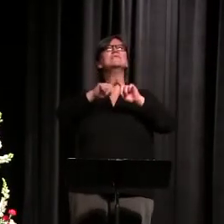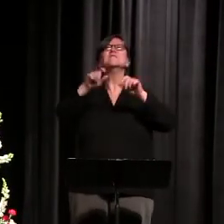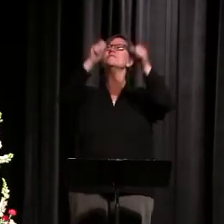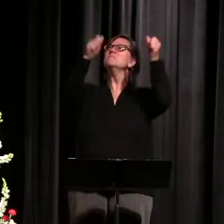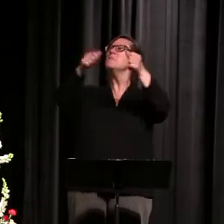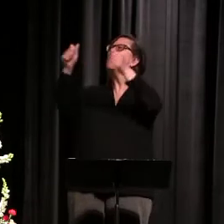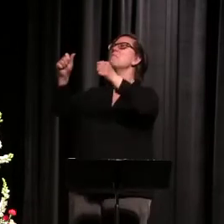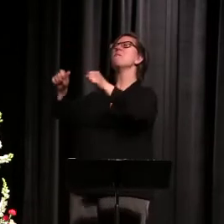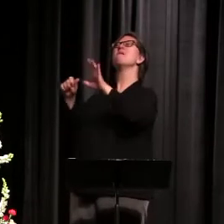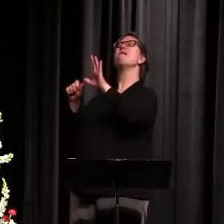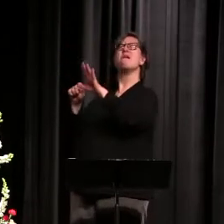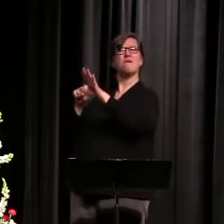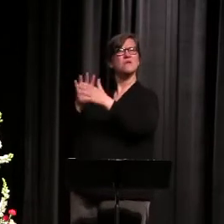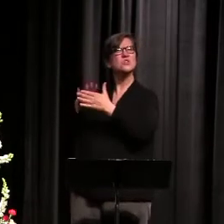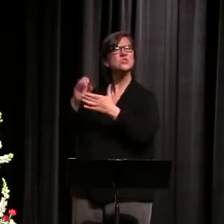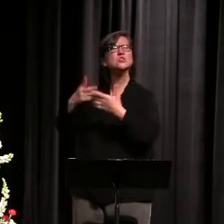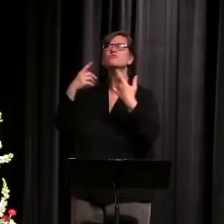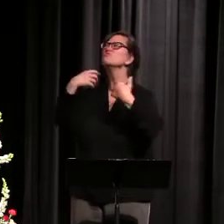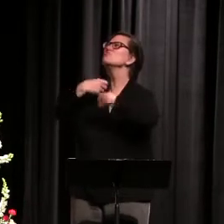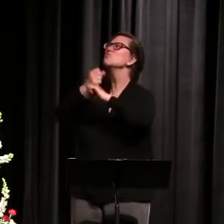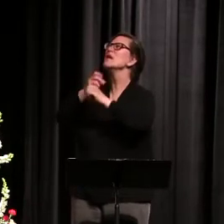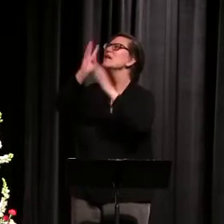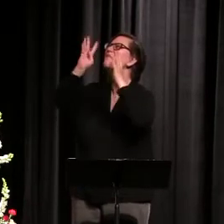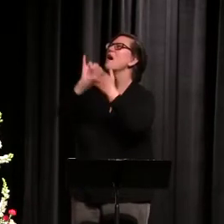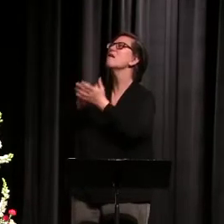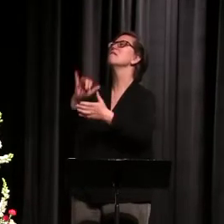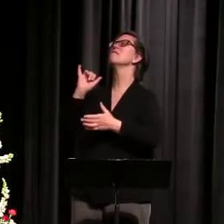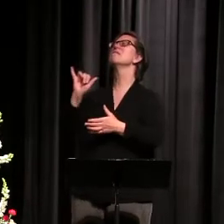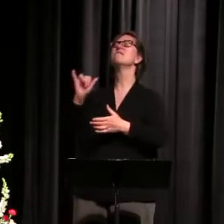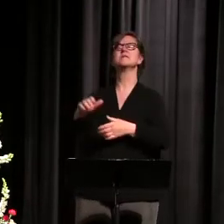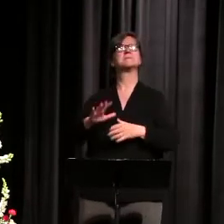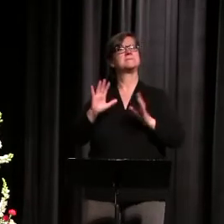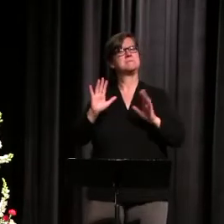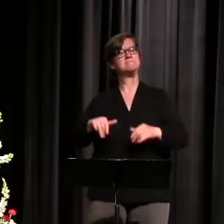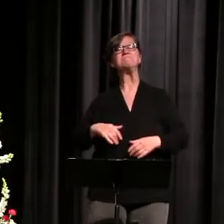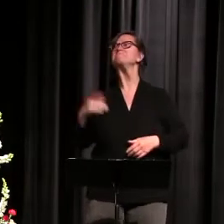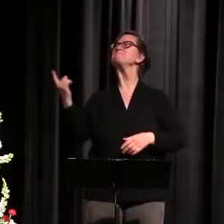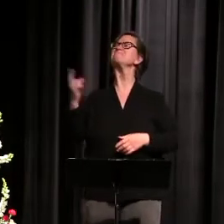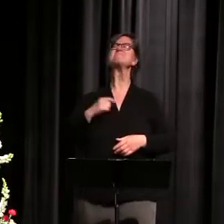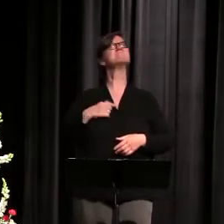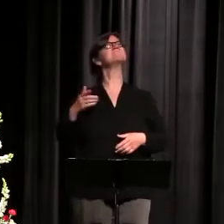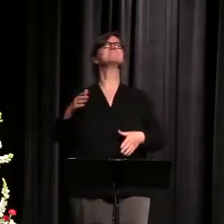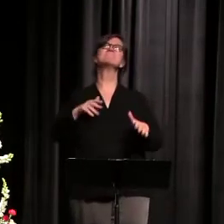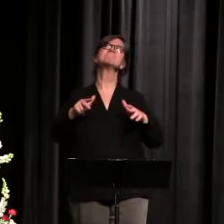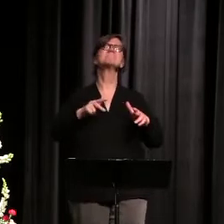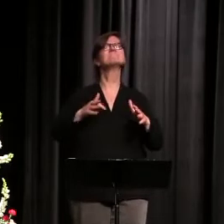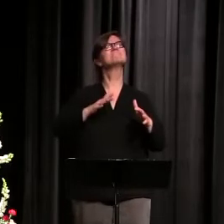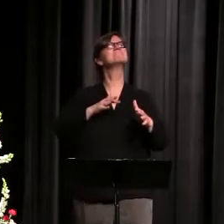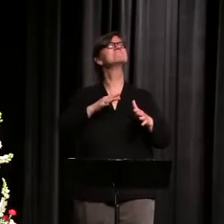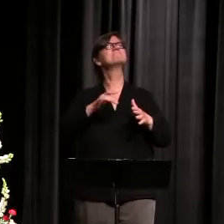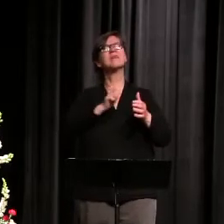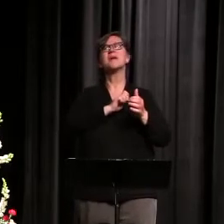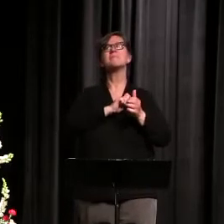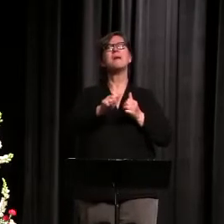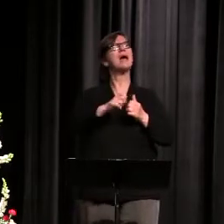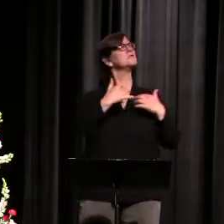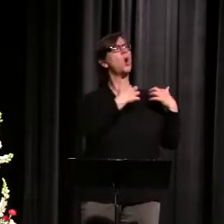You continue walking past the auditorium, where you took a bow in front of a sold-out house after a performance of West Side